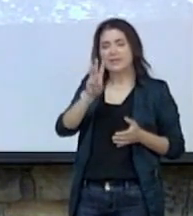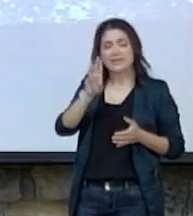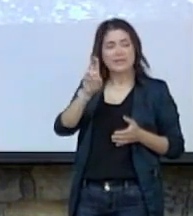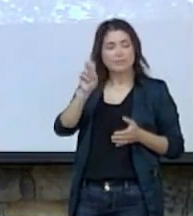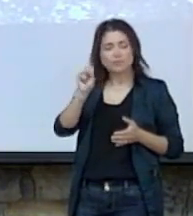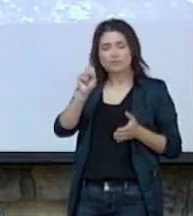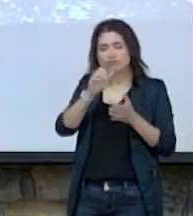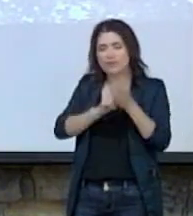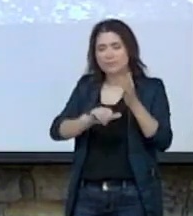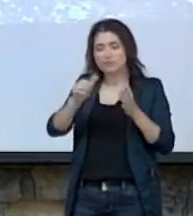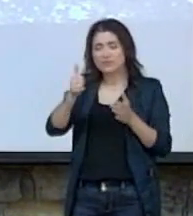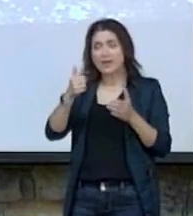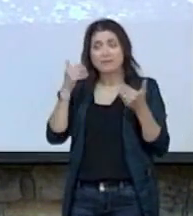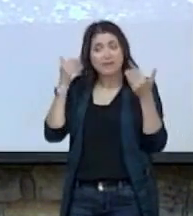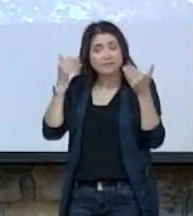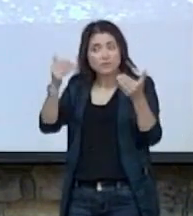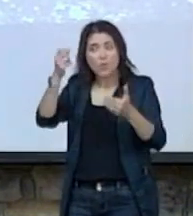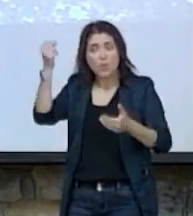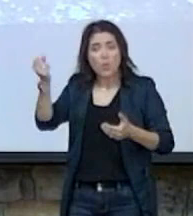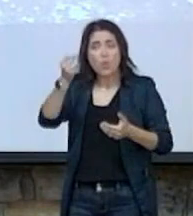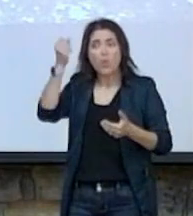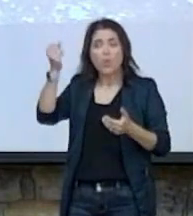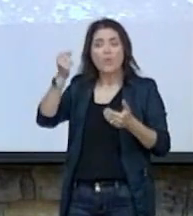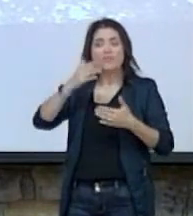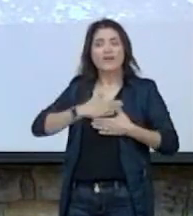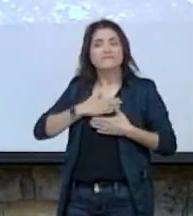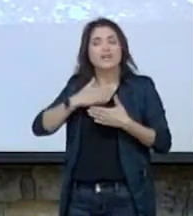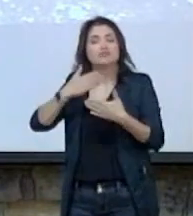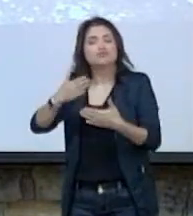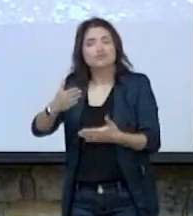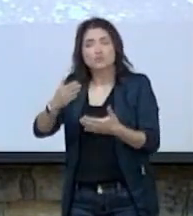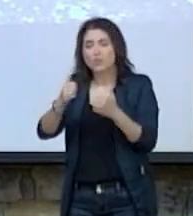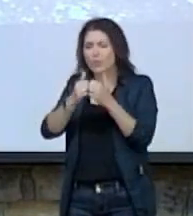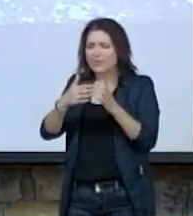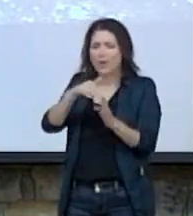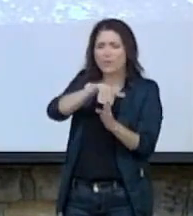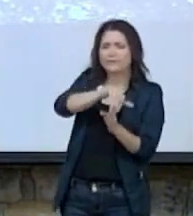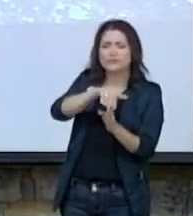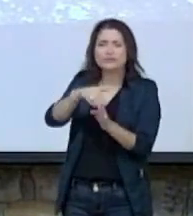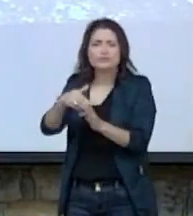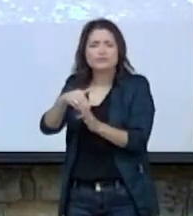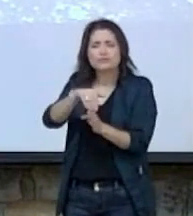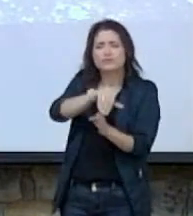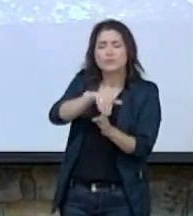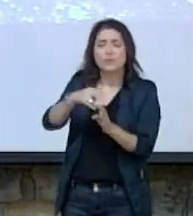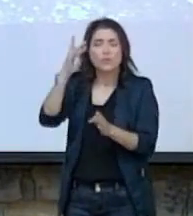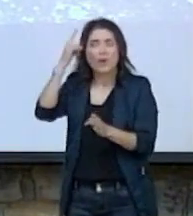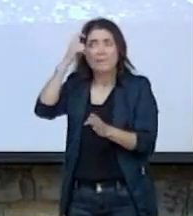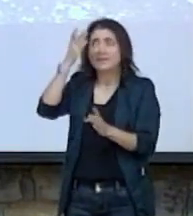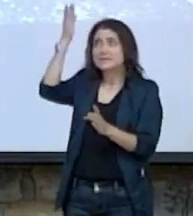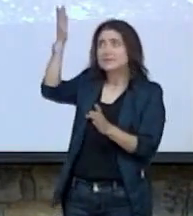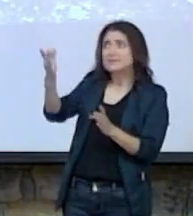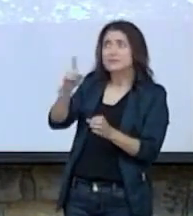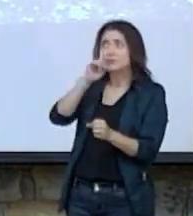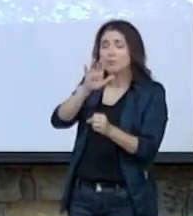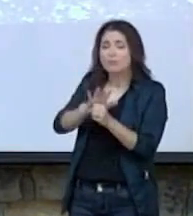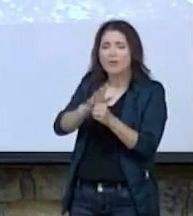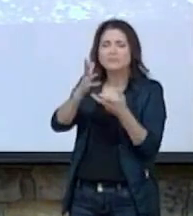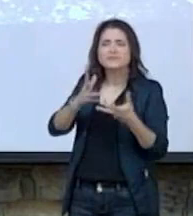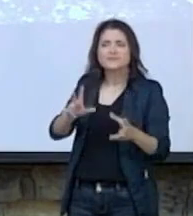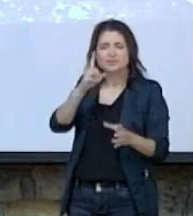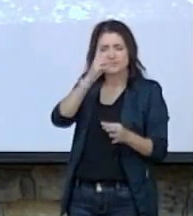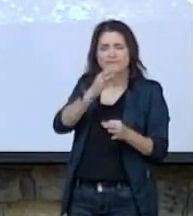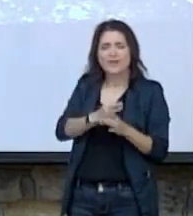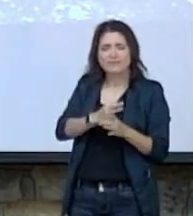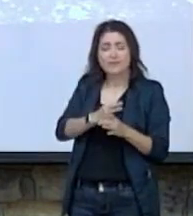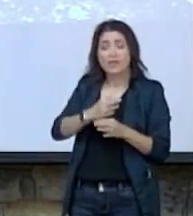hold fast the confession of our hope without wavering, for he who promised is faithful. The confession